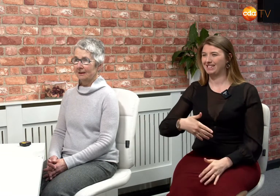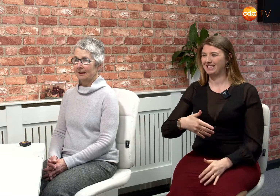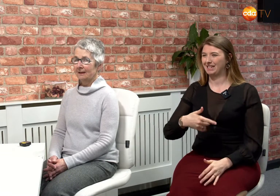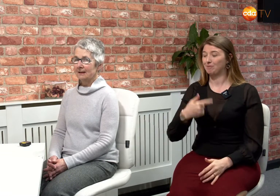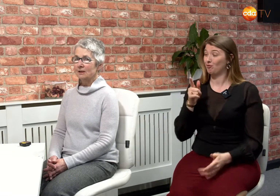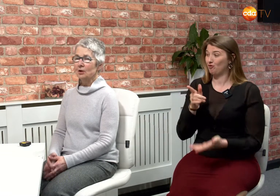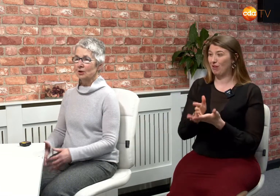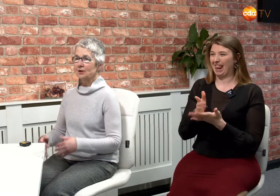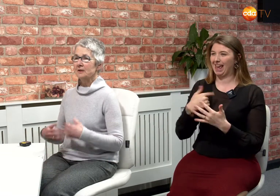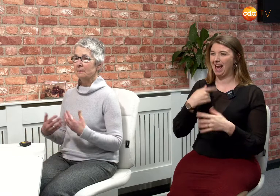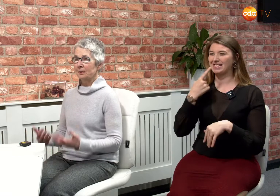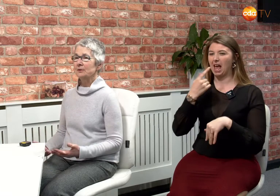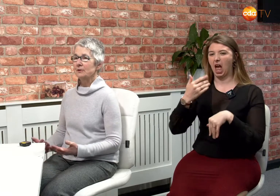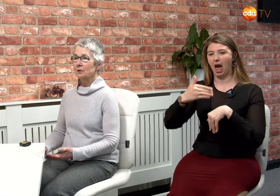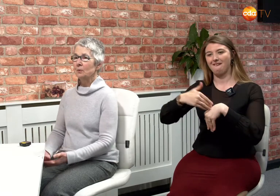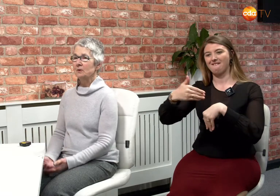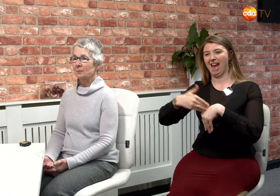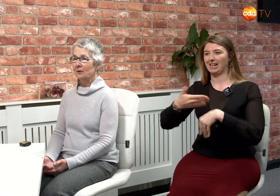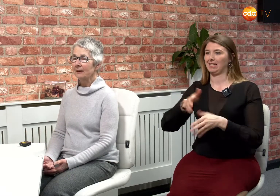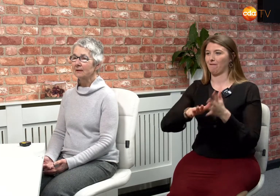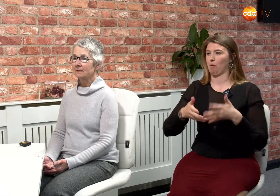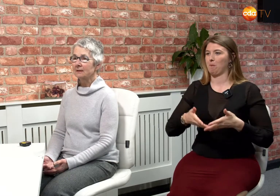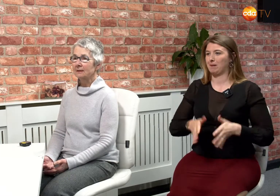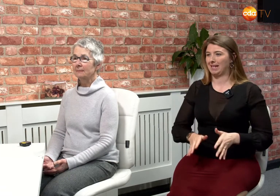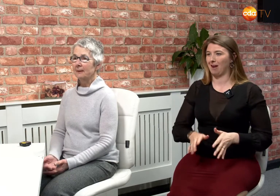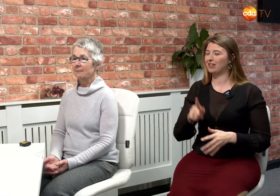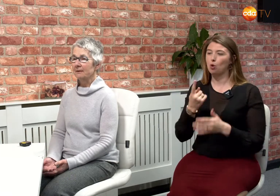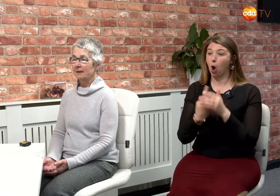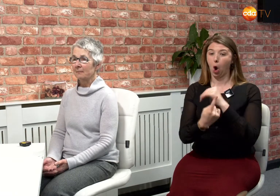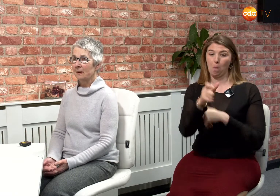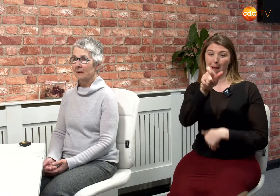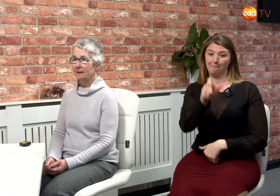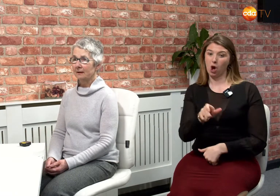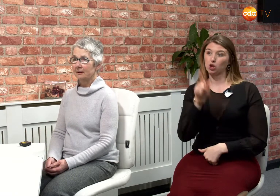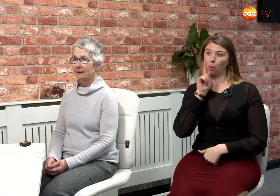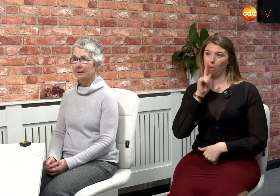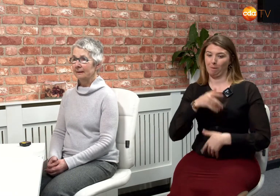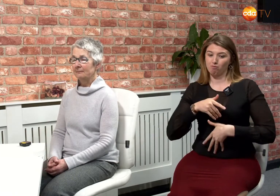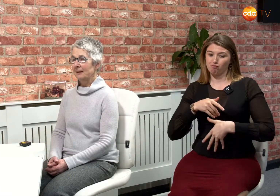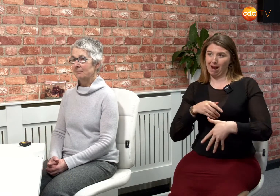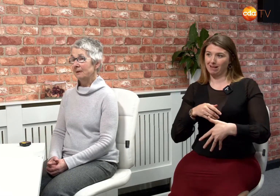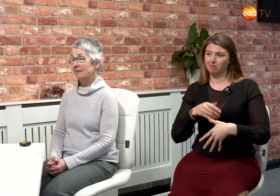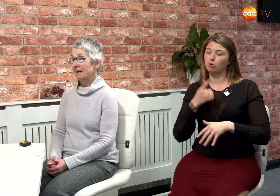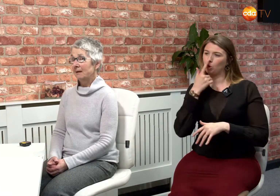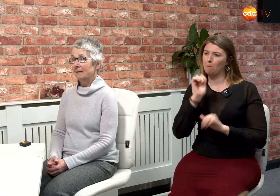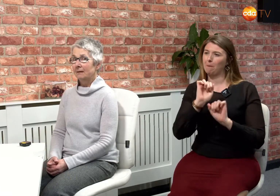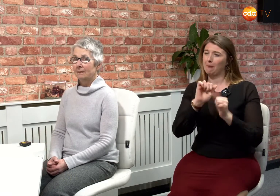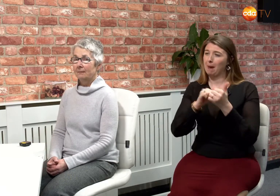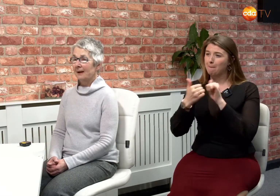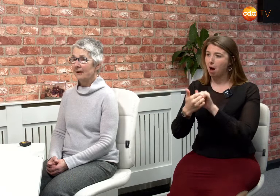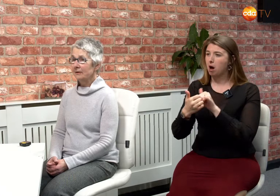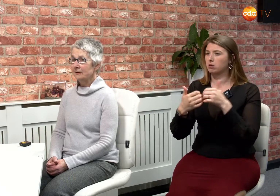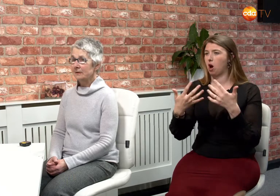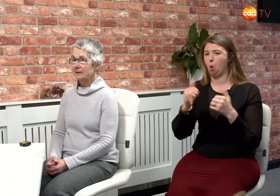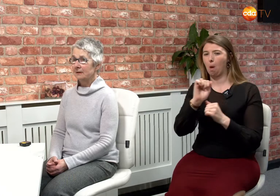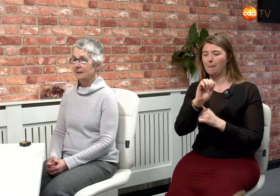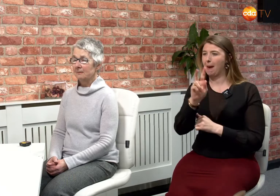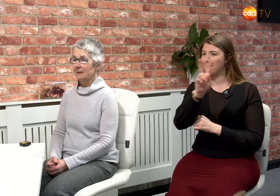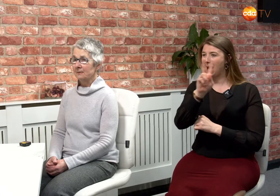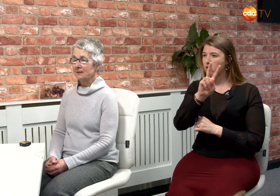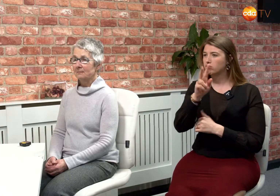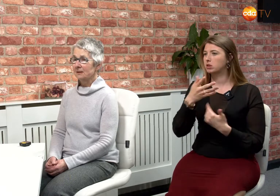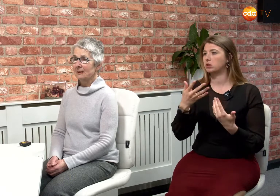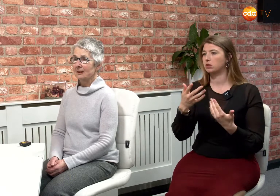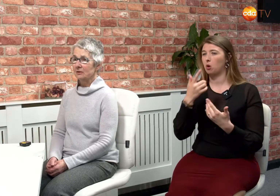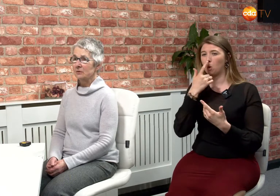by, it's not just the person who was pregnant. It might be their partner, it might be their parents,